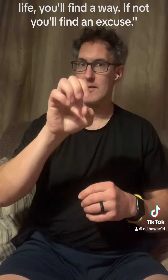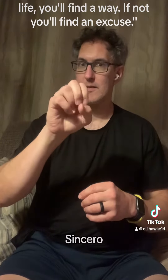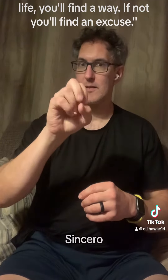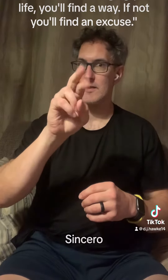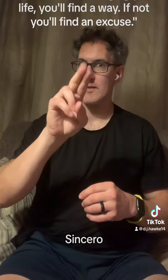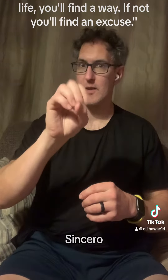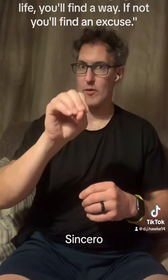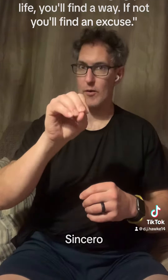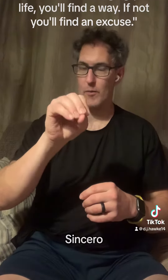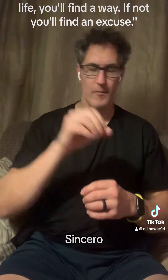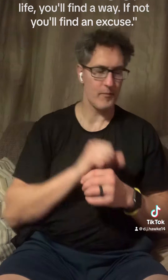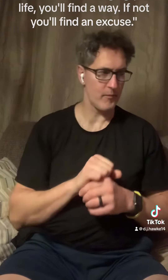Sincero.